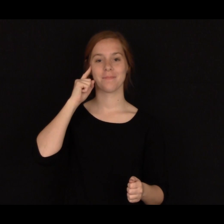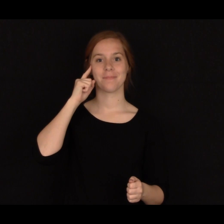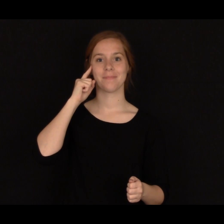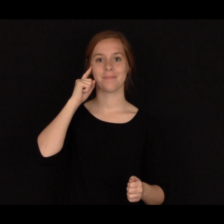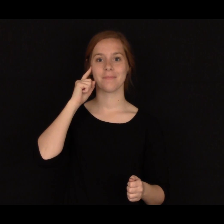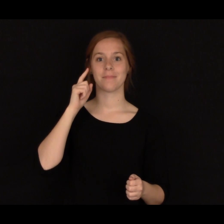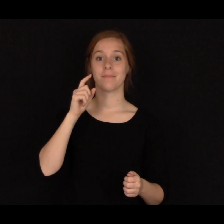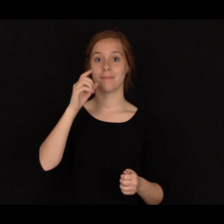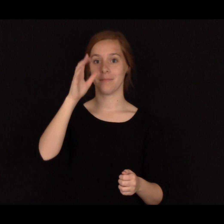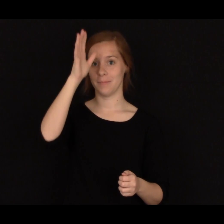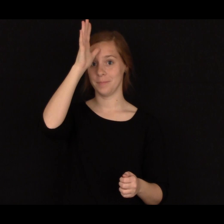man.